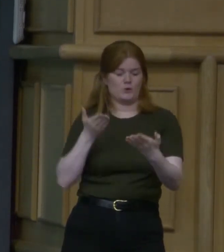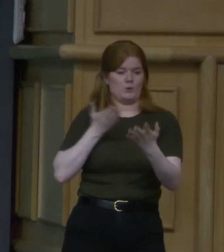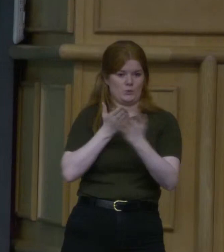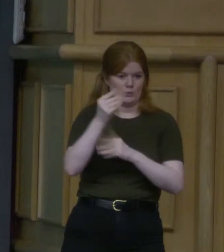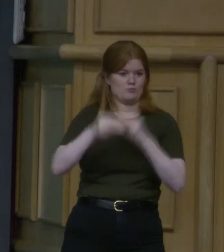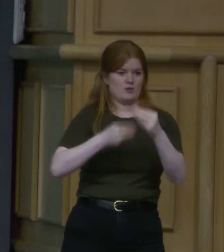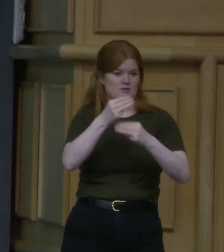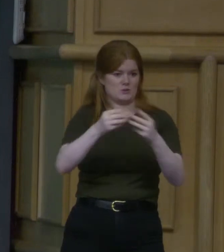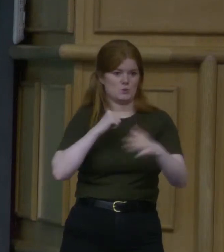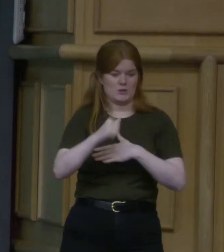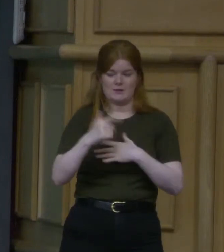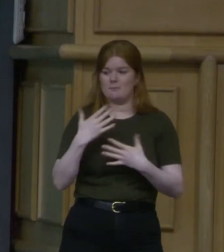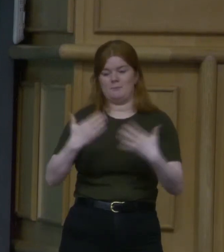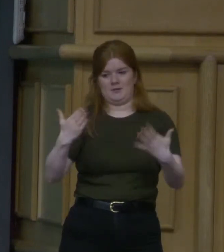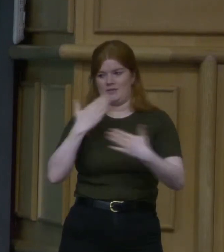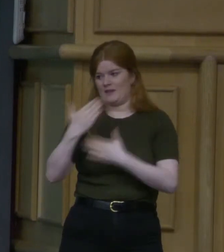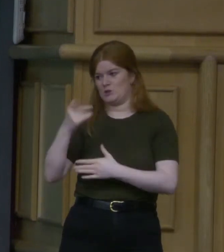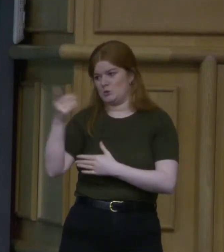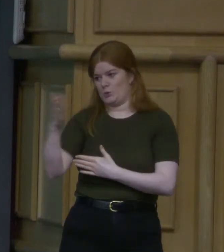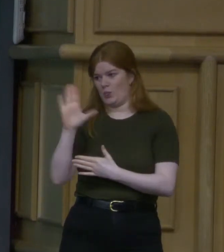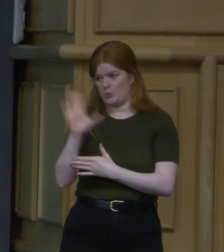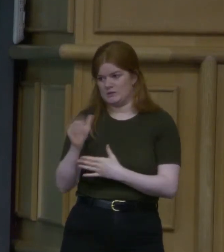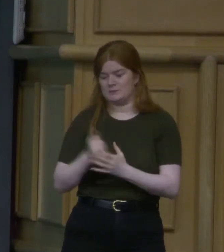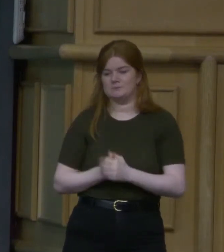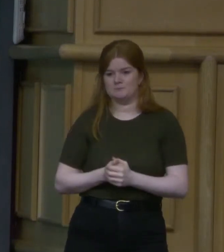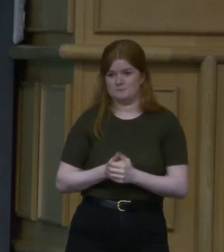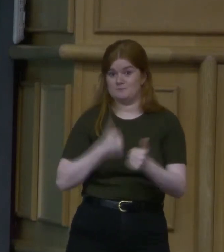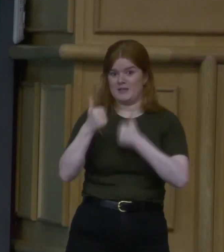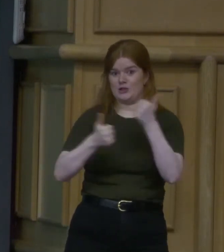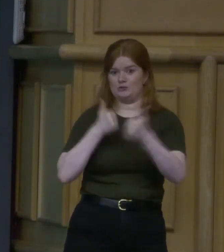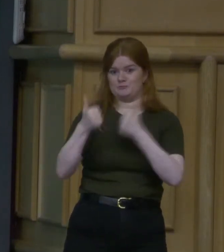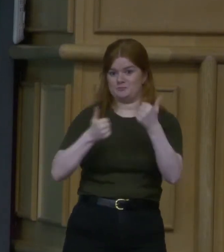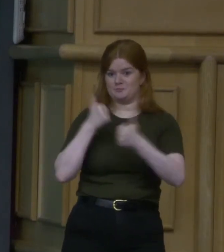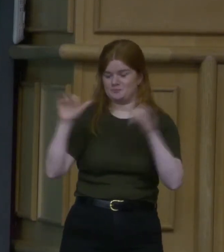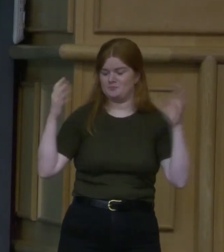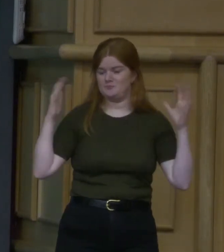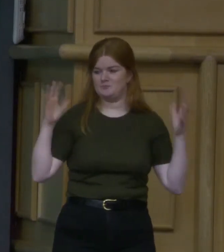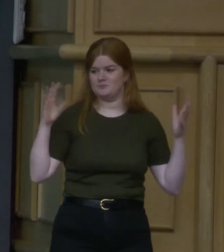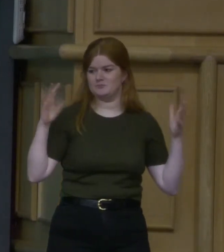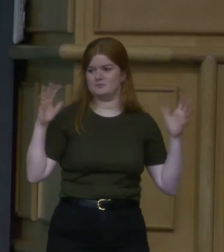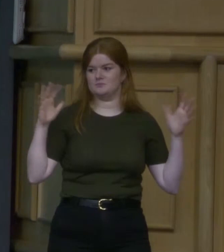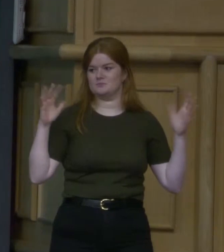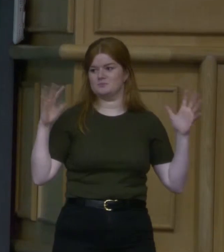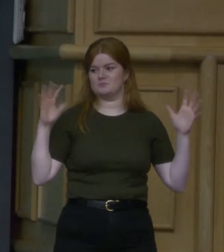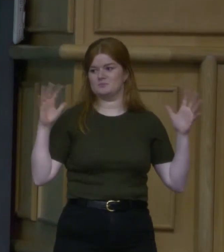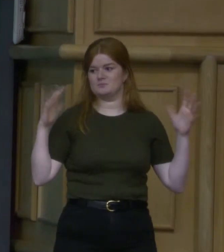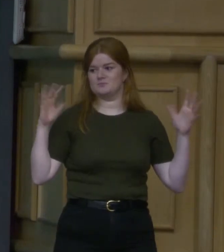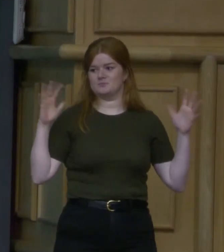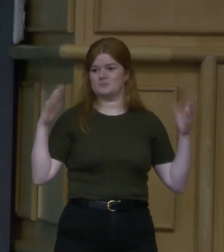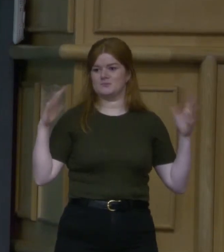process. An enormous thanks to you, Louise. You have